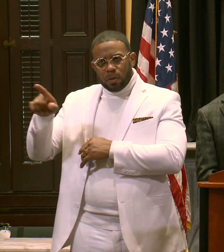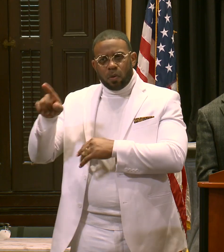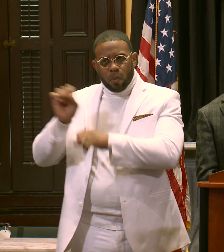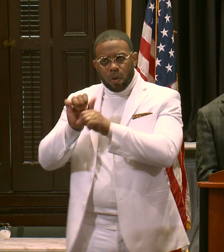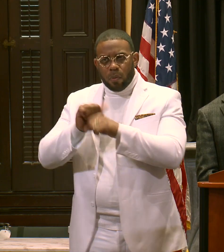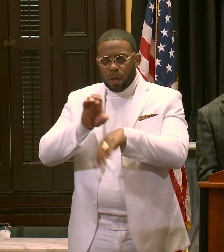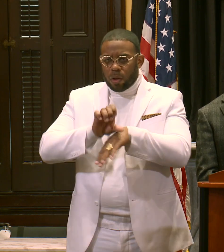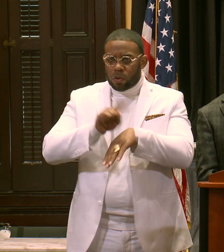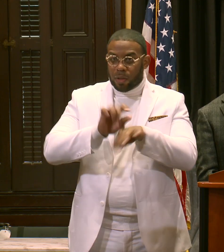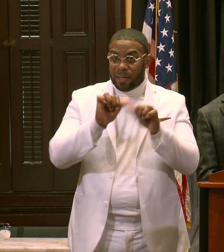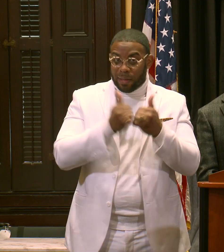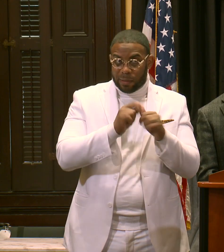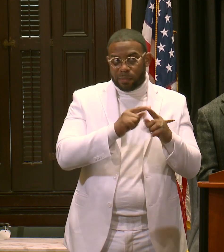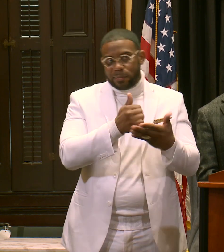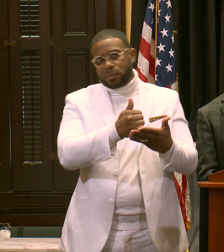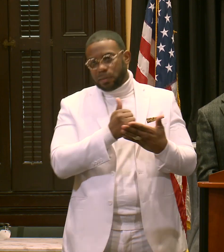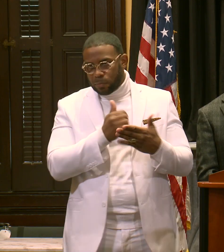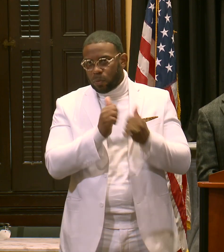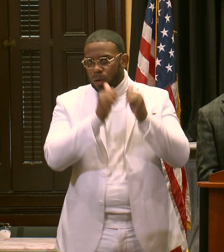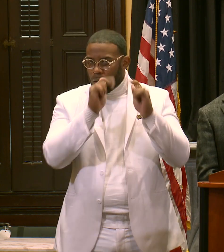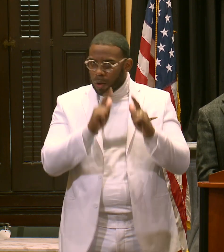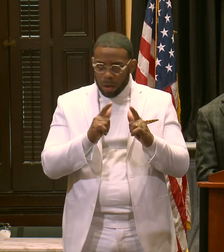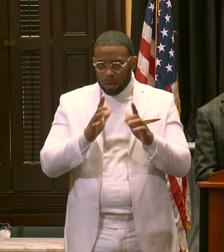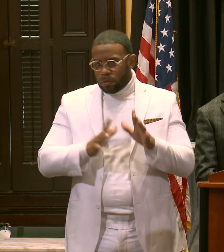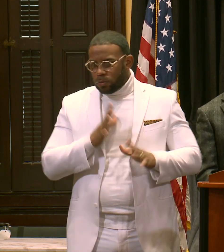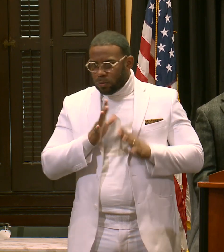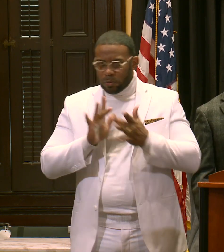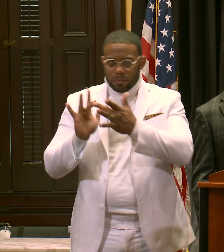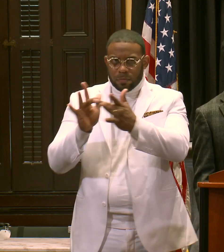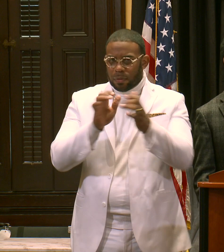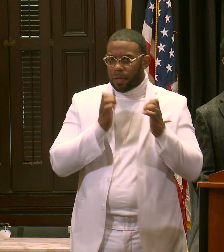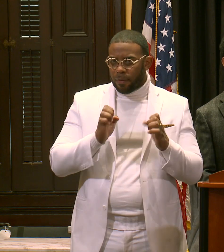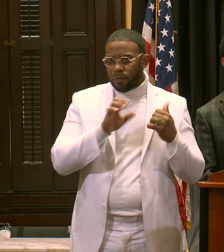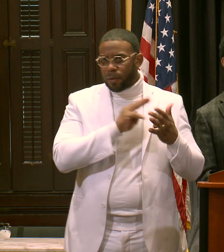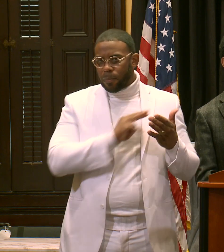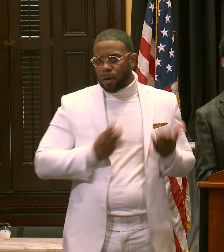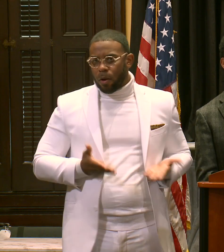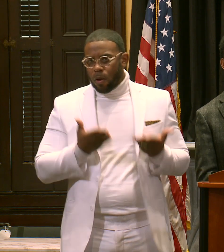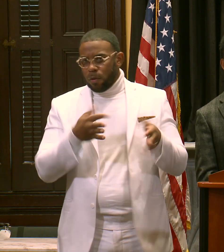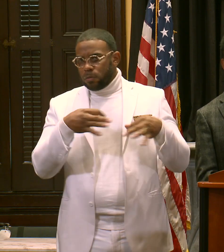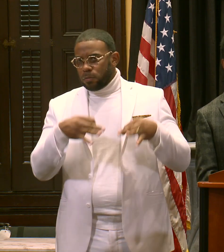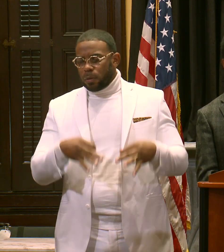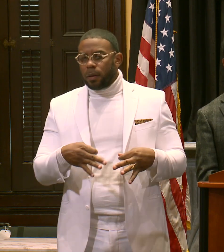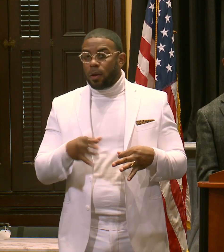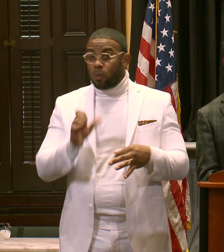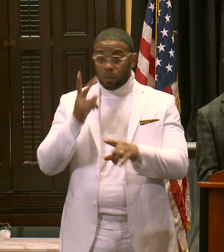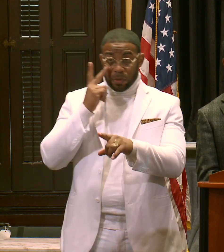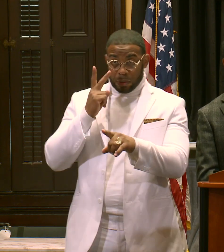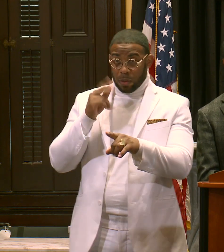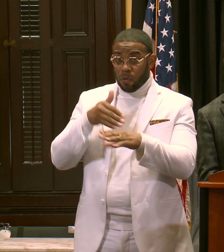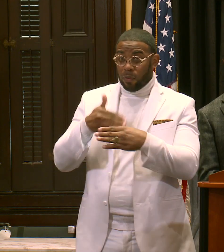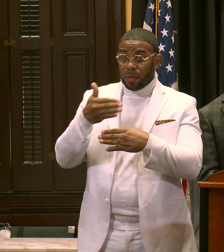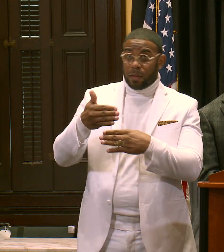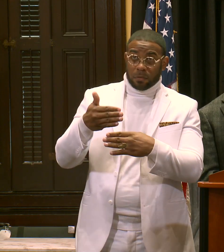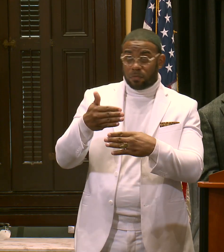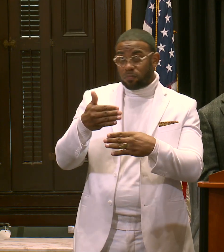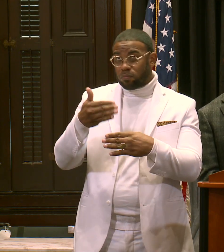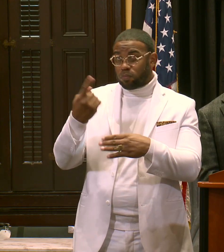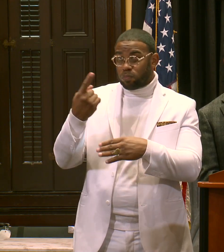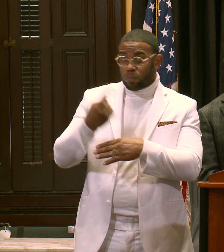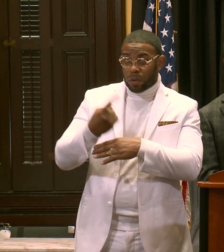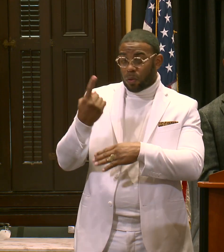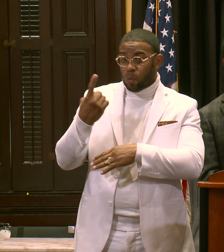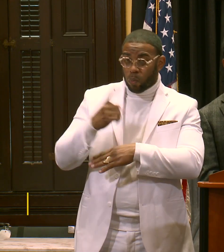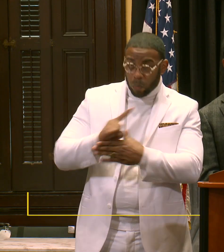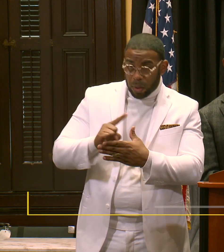working with a consultant agency that's helping us with all the robust outreach efforts that the mayor offered and outlined. What you'll see over the next course of days and